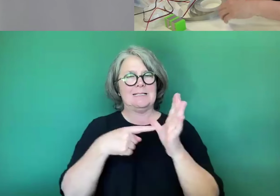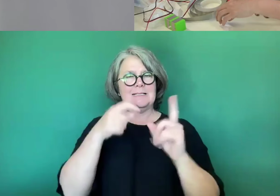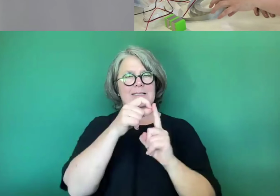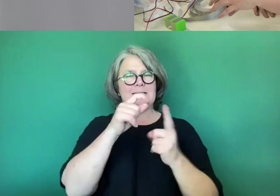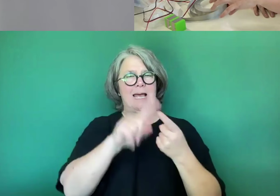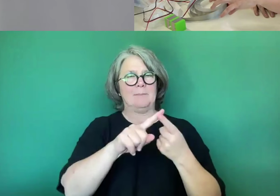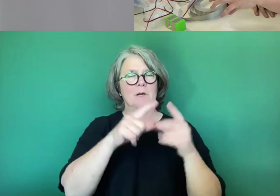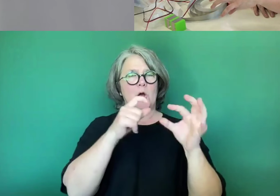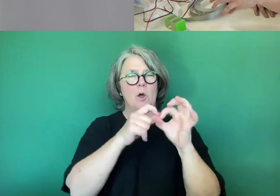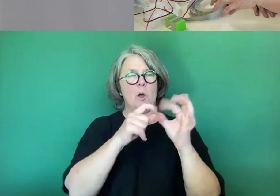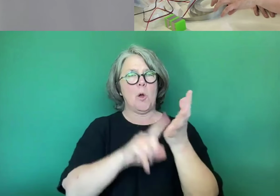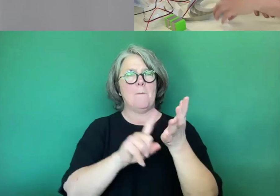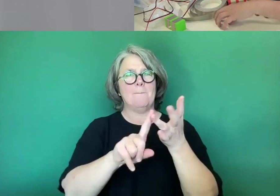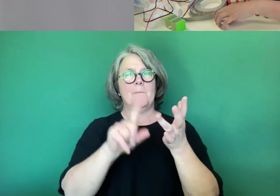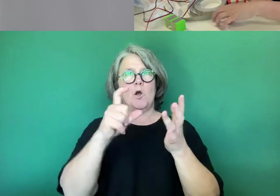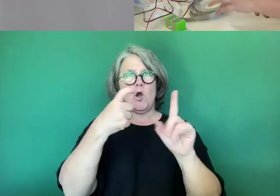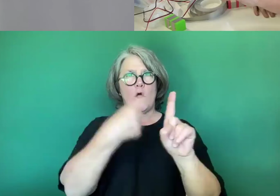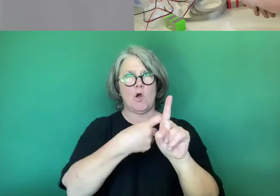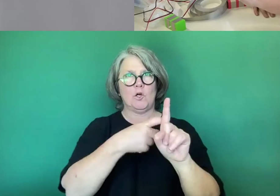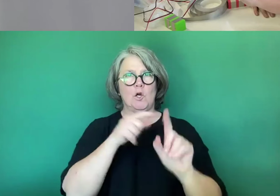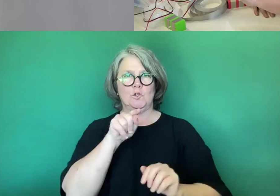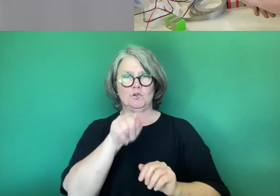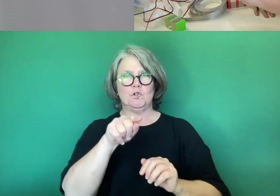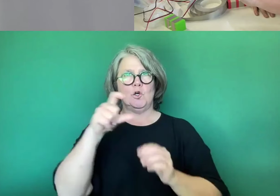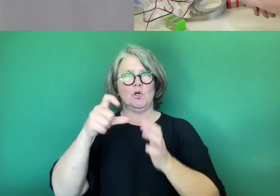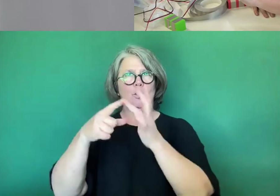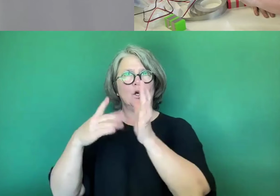TapeBlock.com has buck converters.